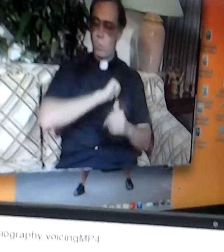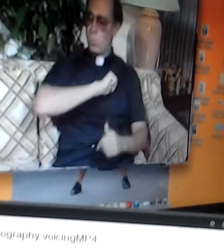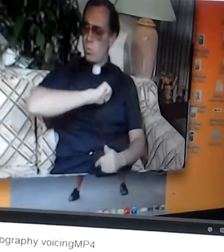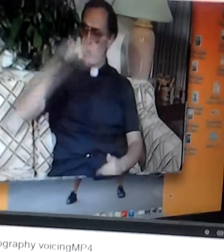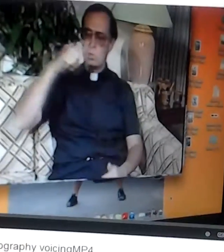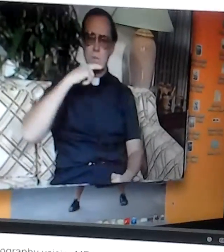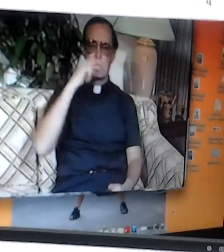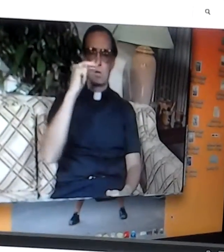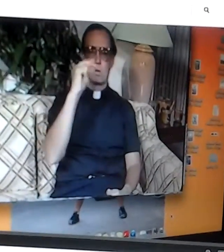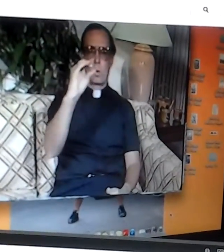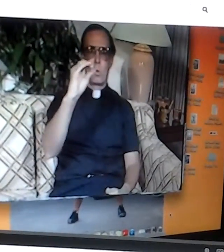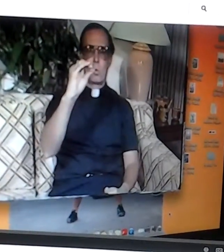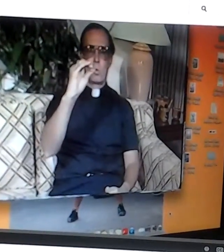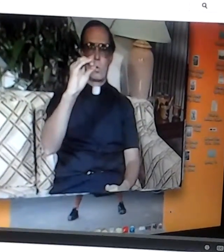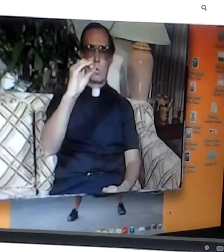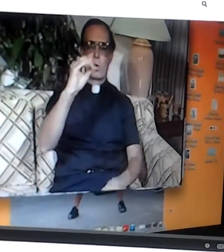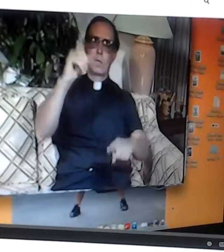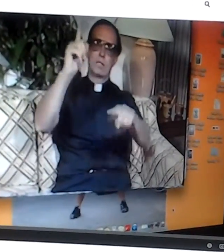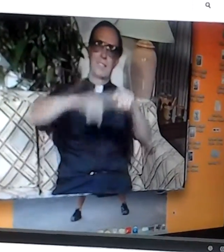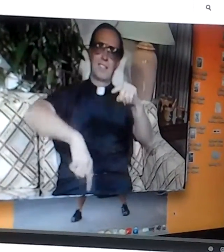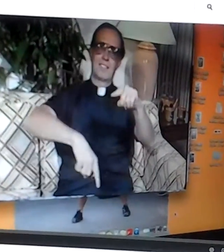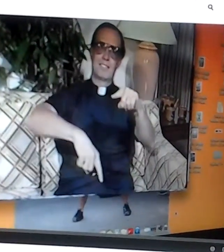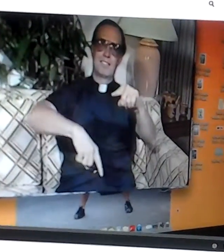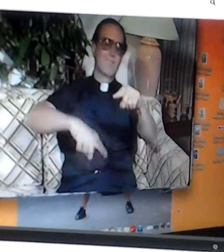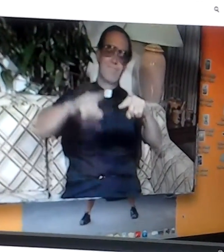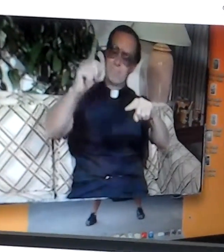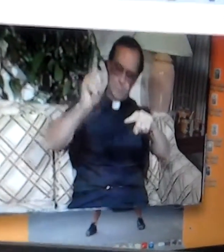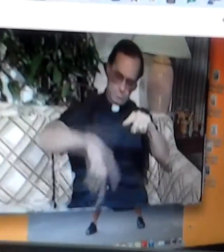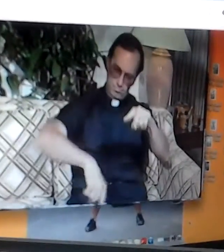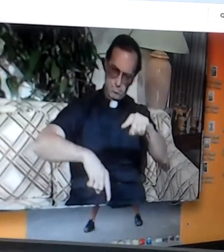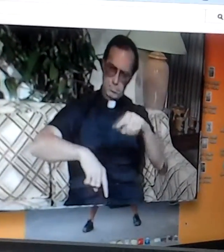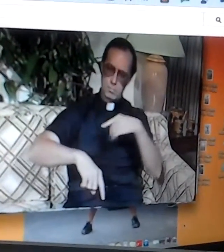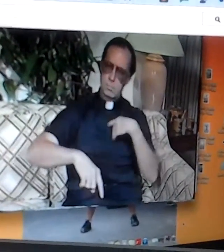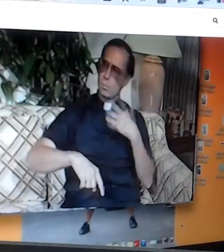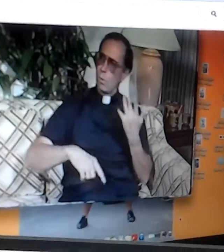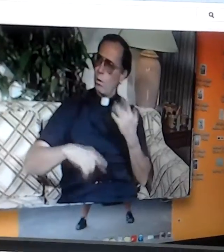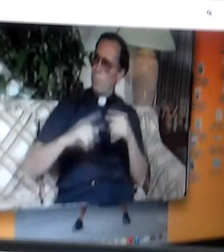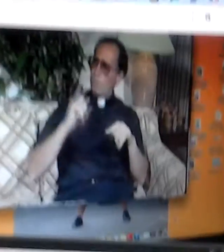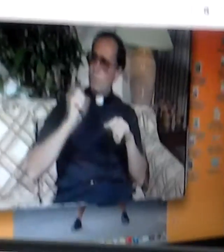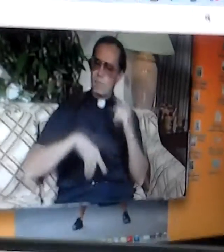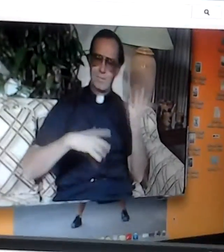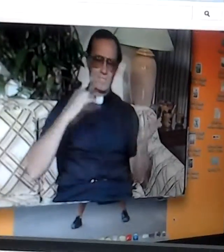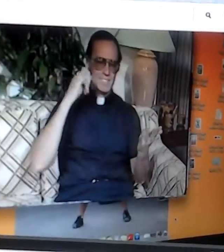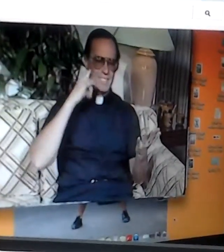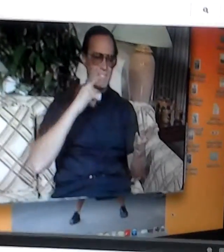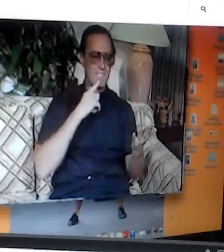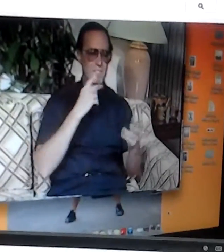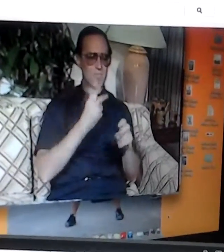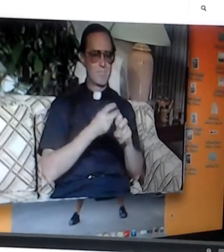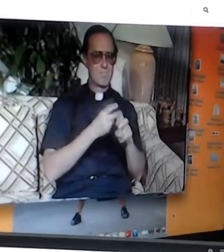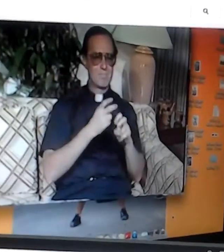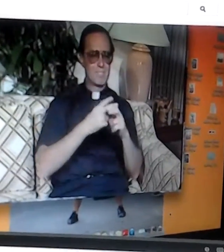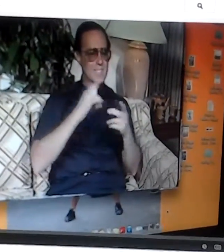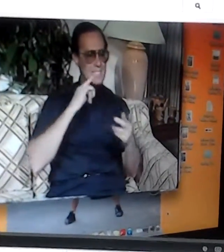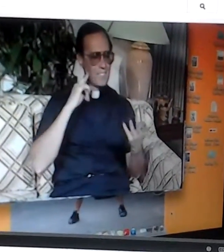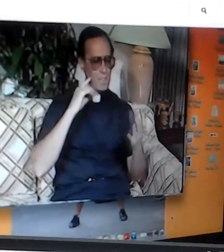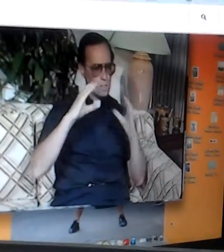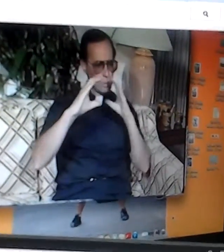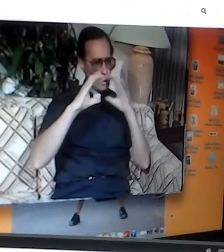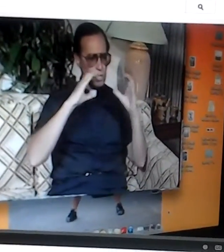So I thought about becoming a Catholic priest. I sent out college applications, and I received